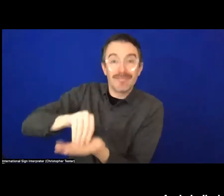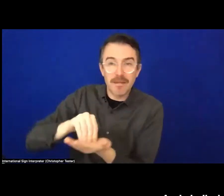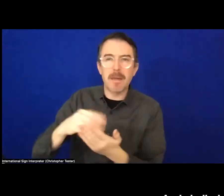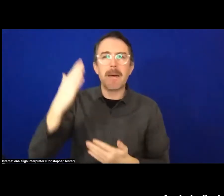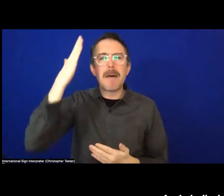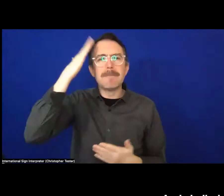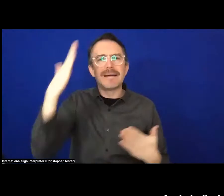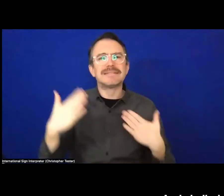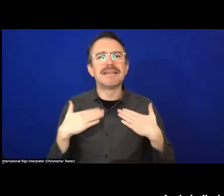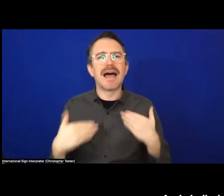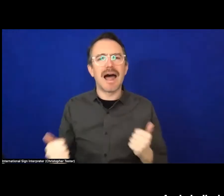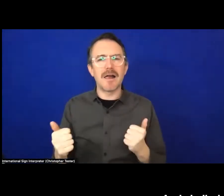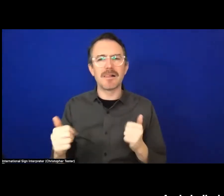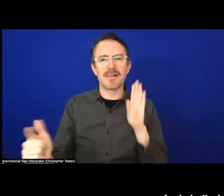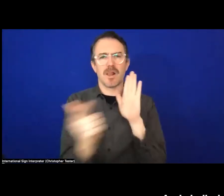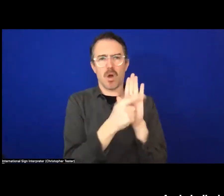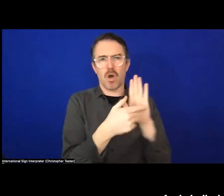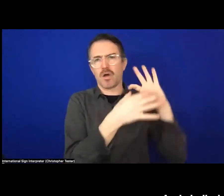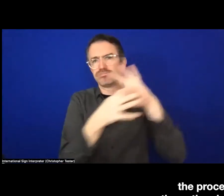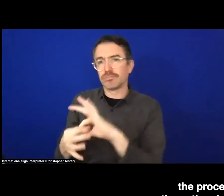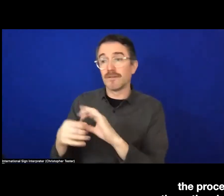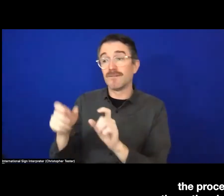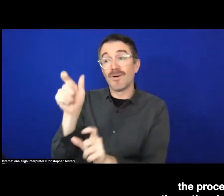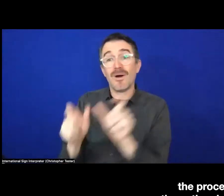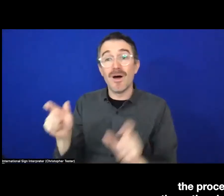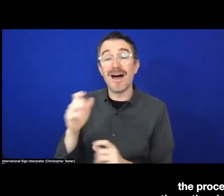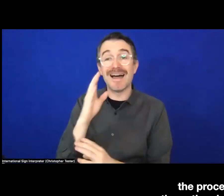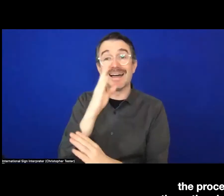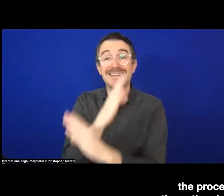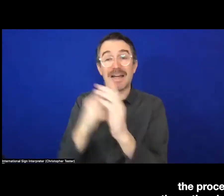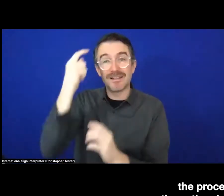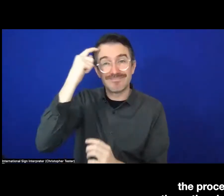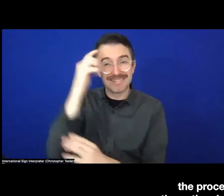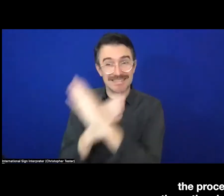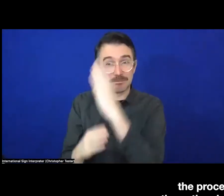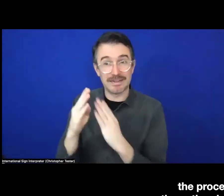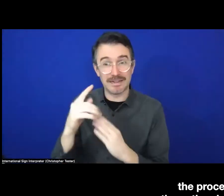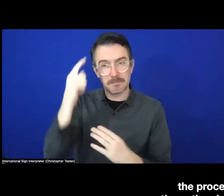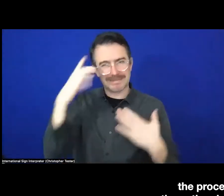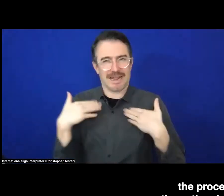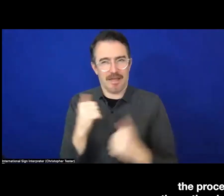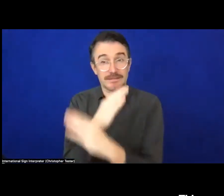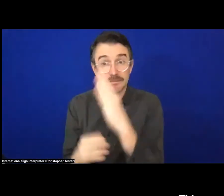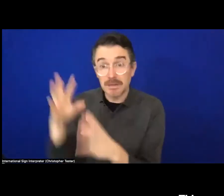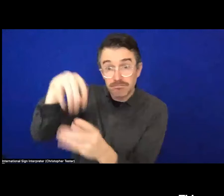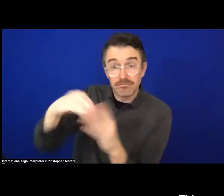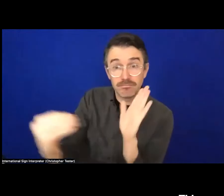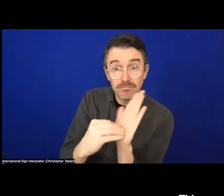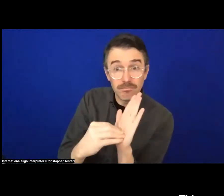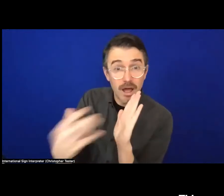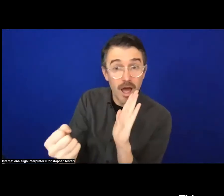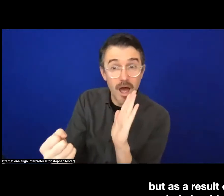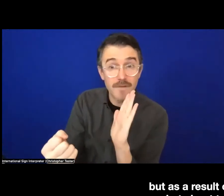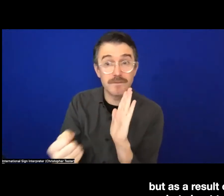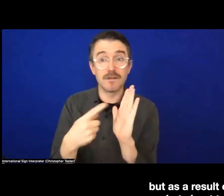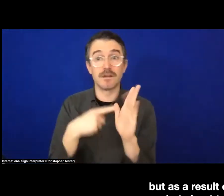And similarly, we influenced the process of reviewing the national policy on disability. This